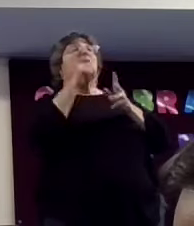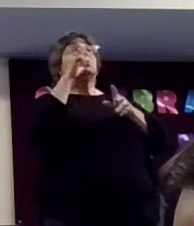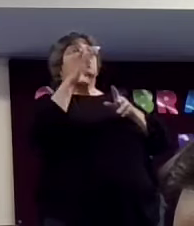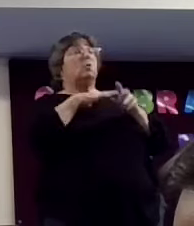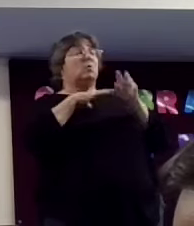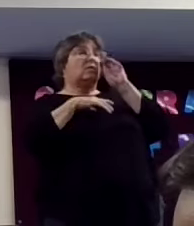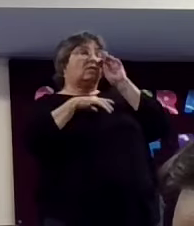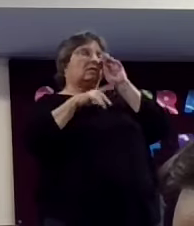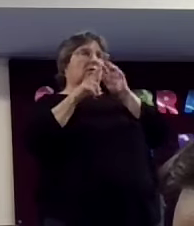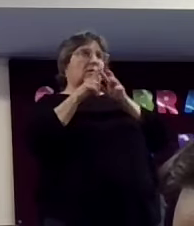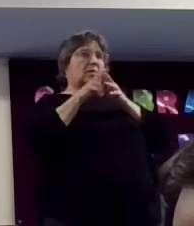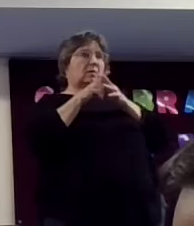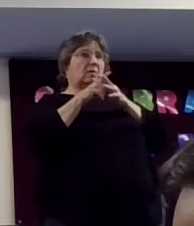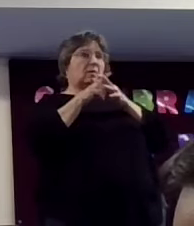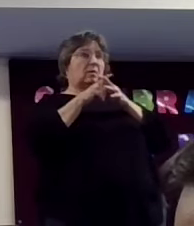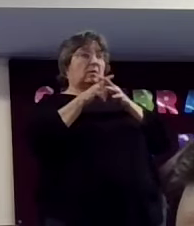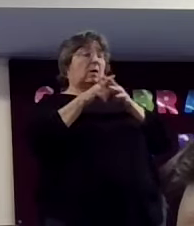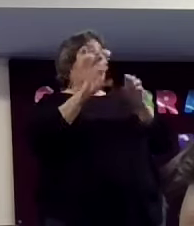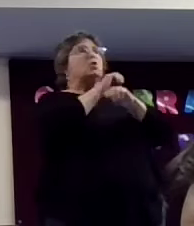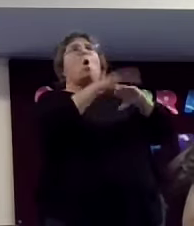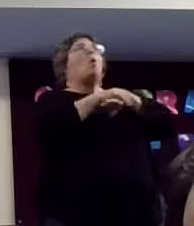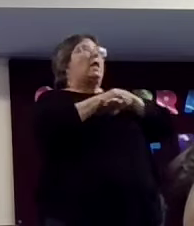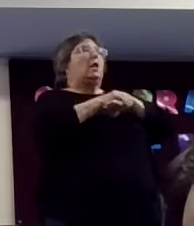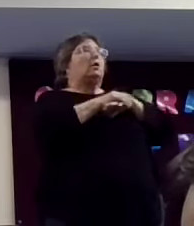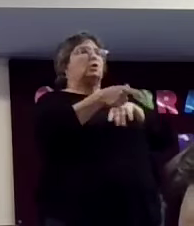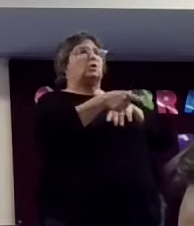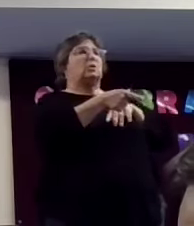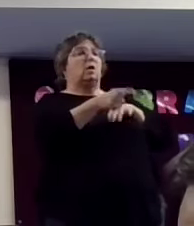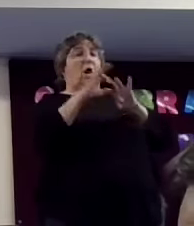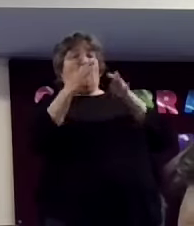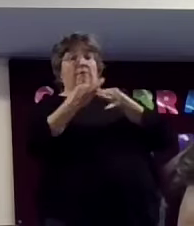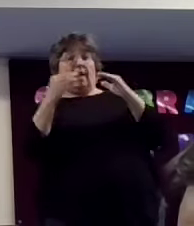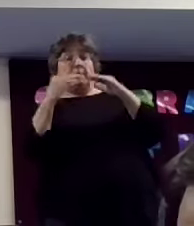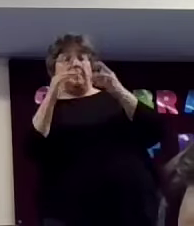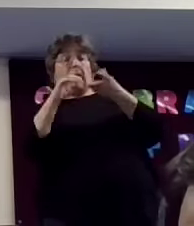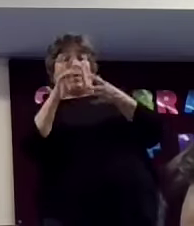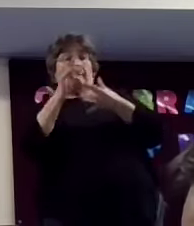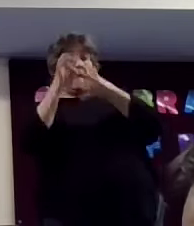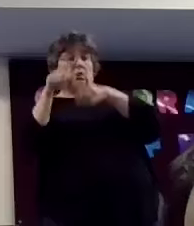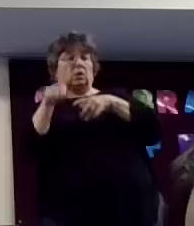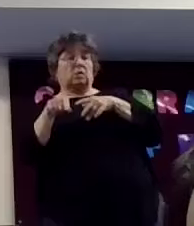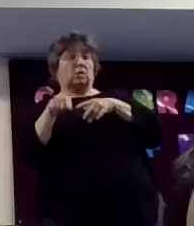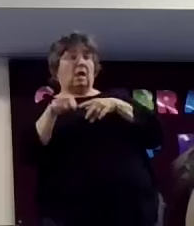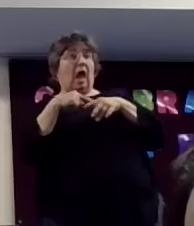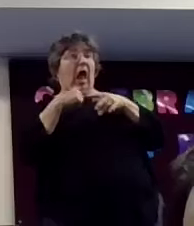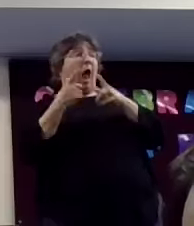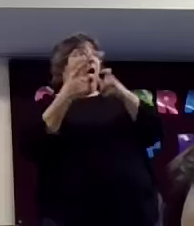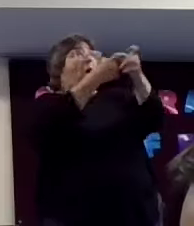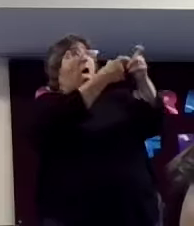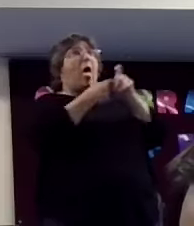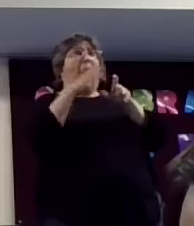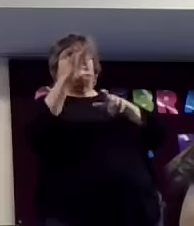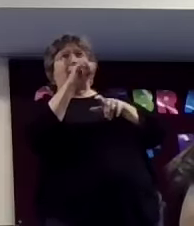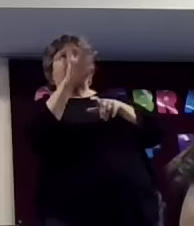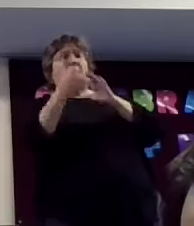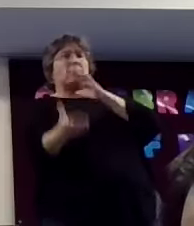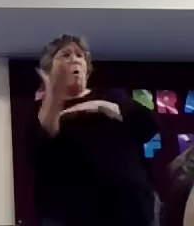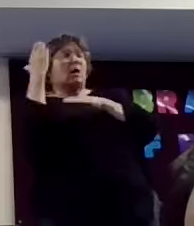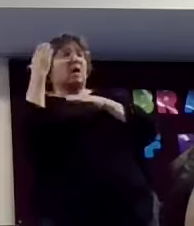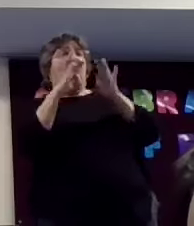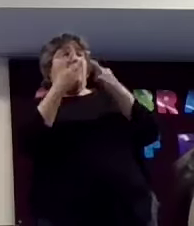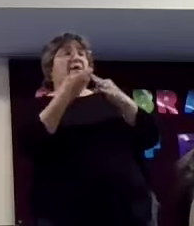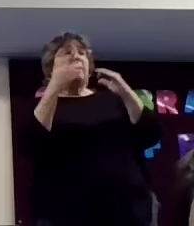woman didn't speak English, and she had her family peer specialist, and I'm running around. I got 5 cases in the